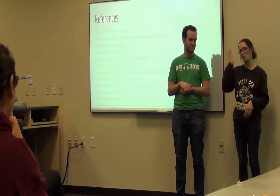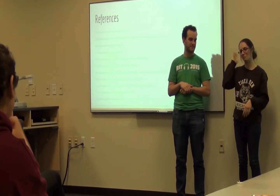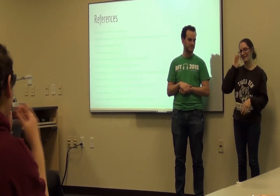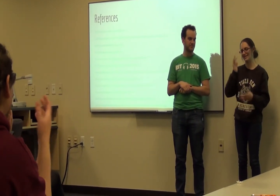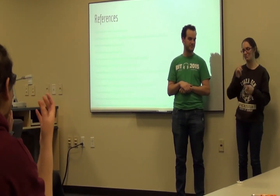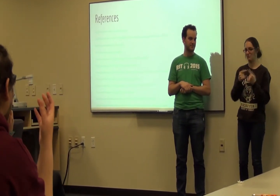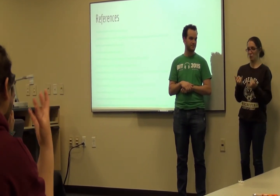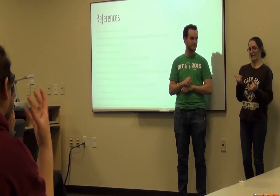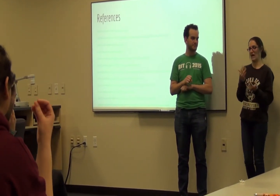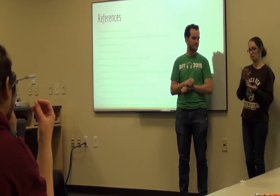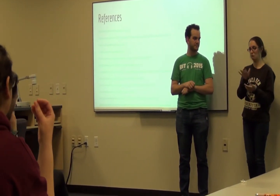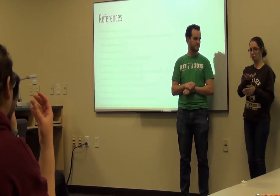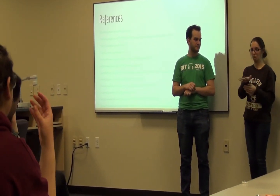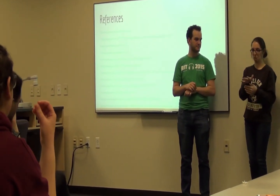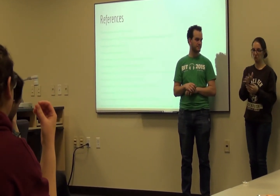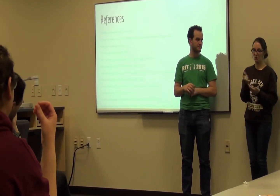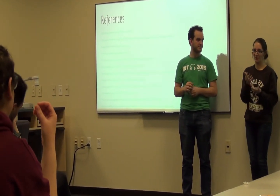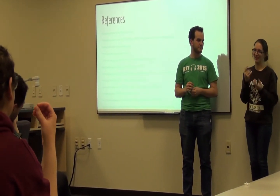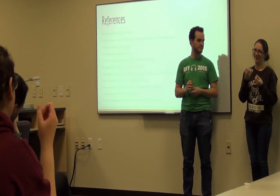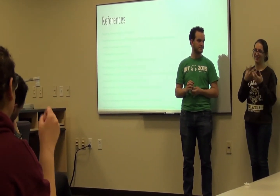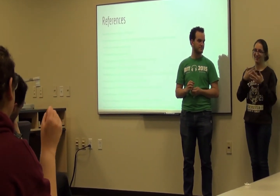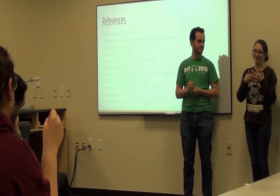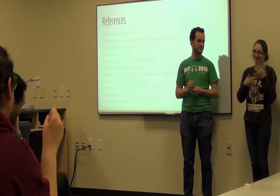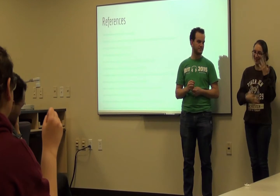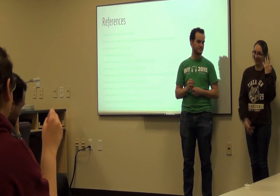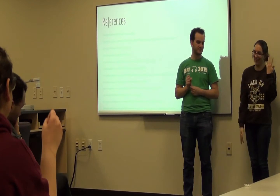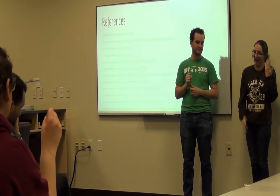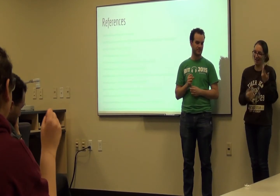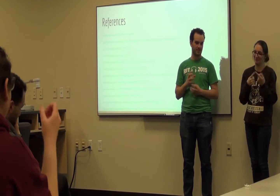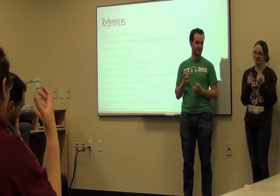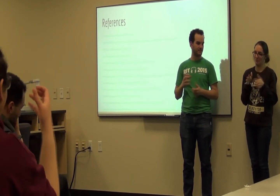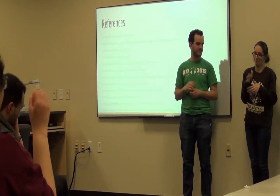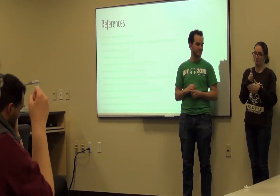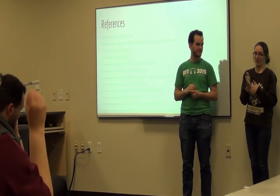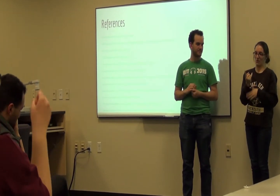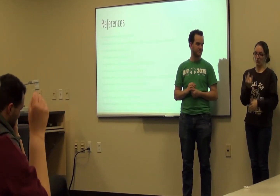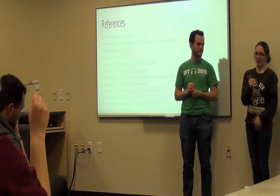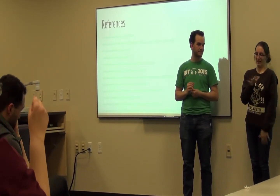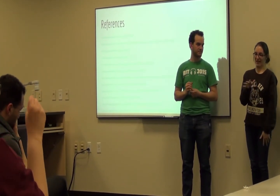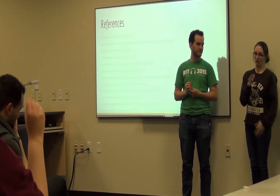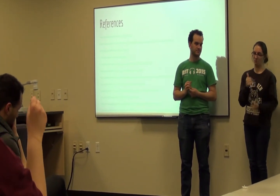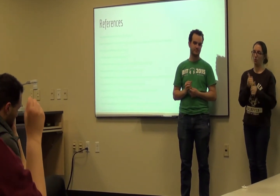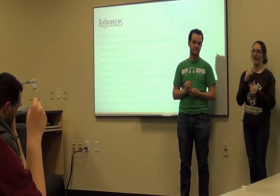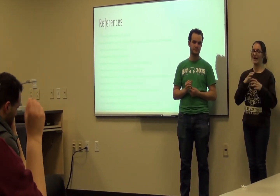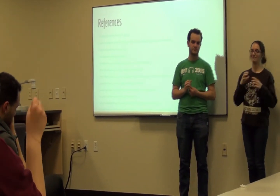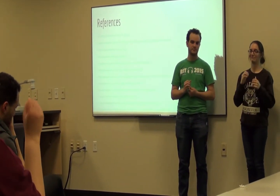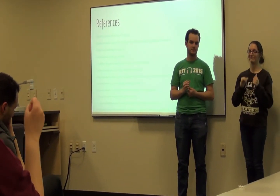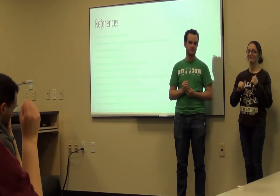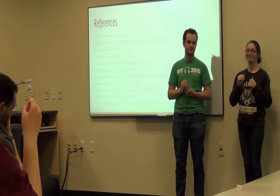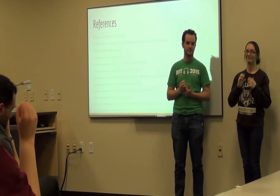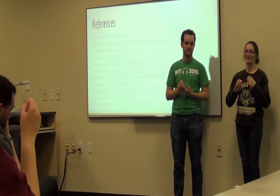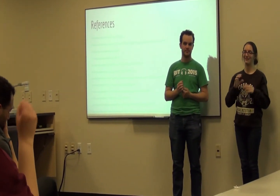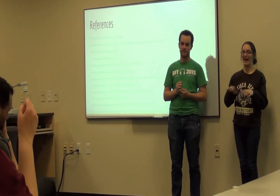bunch of them. Some of them are also a lot older, but there's so many. But I would say right now,